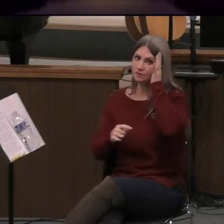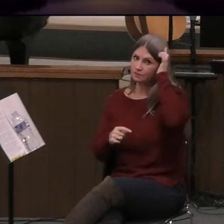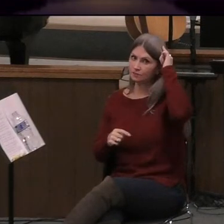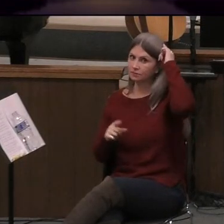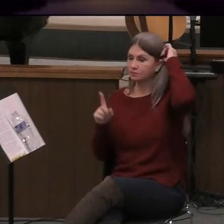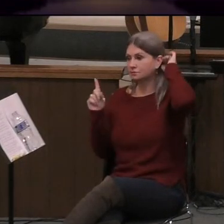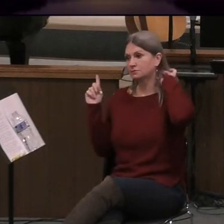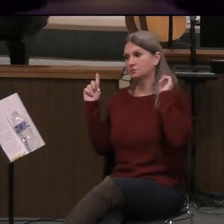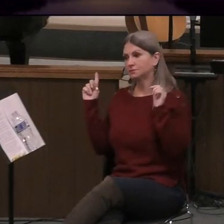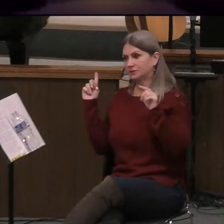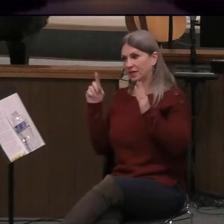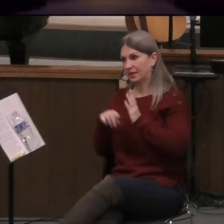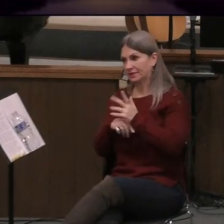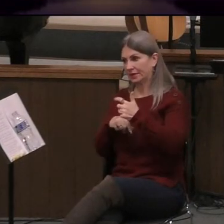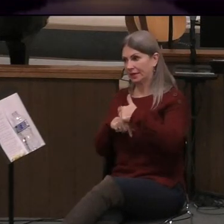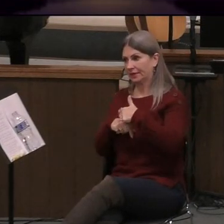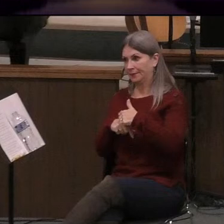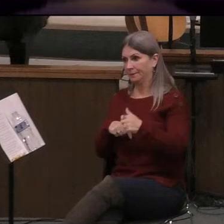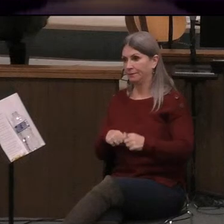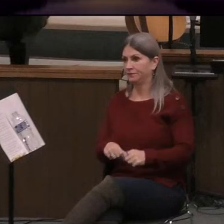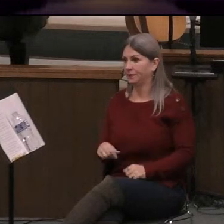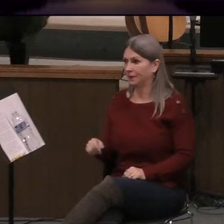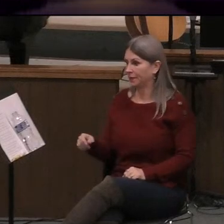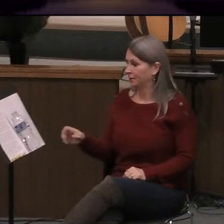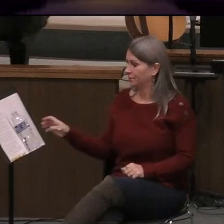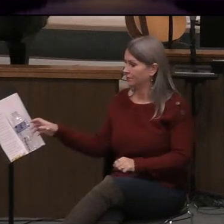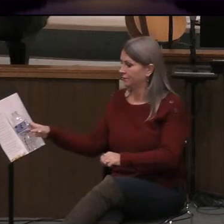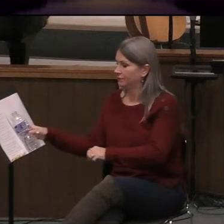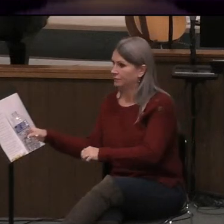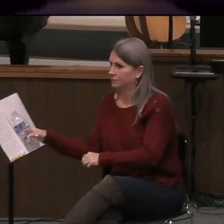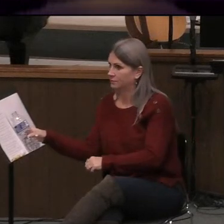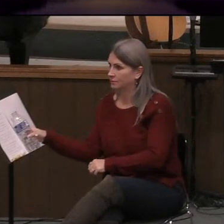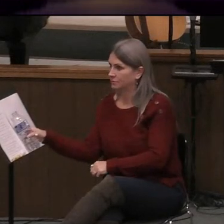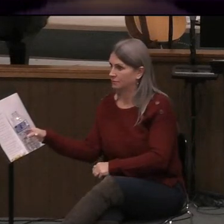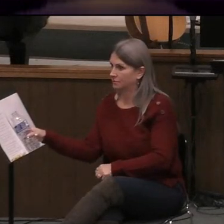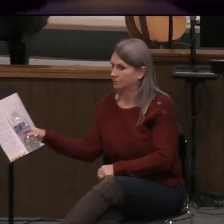the Colossians. Let's pray.